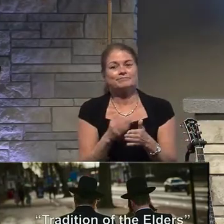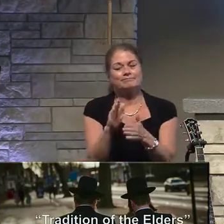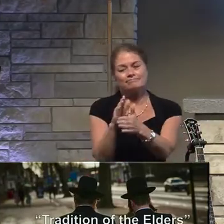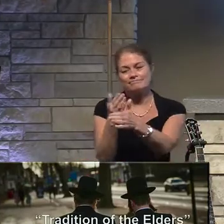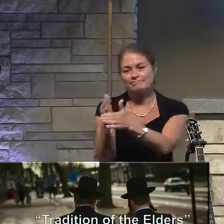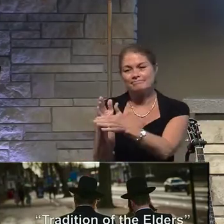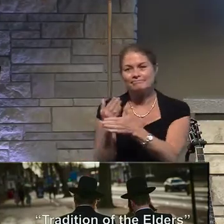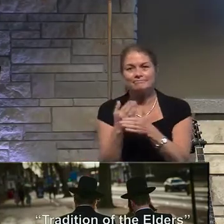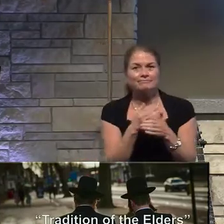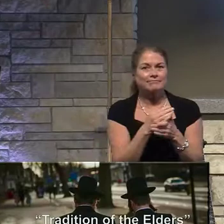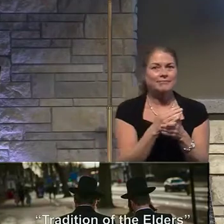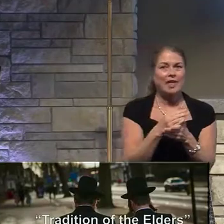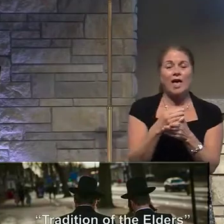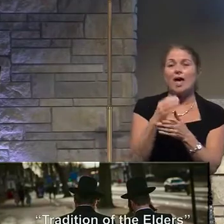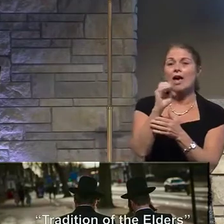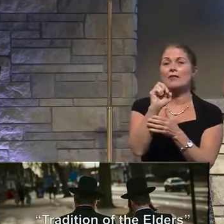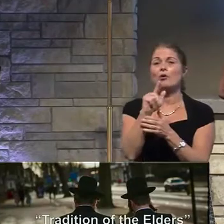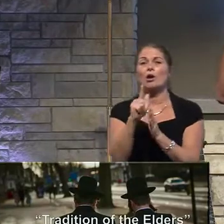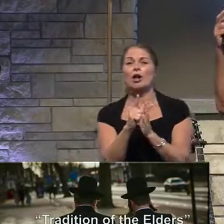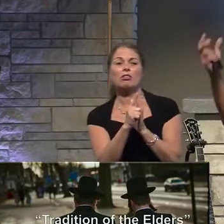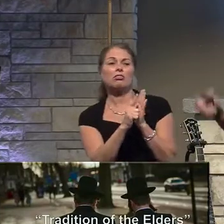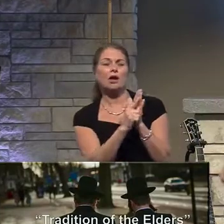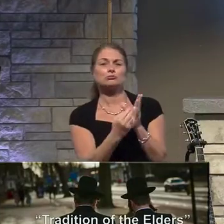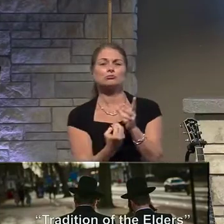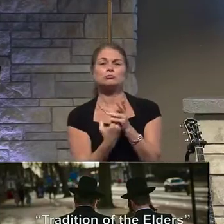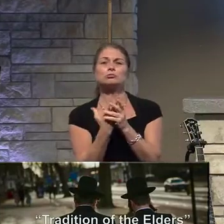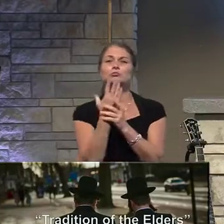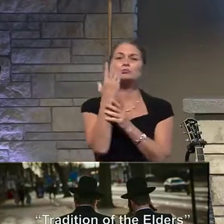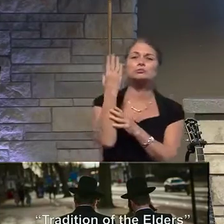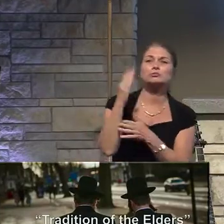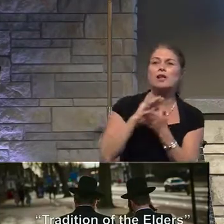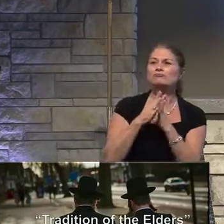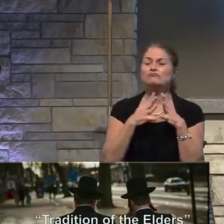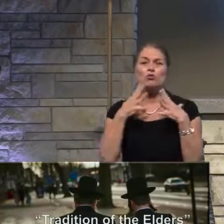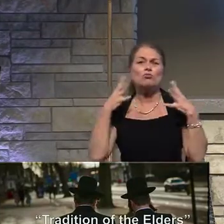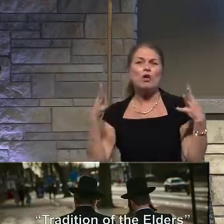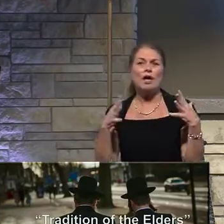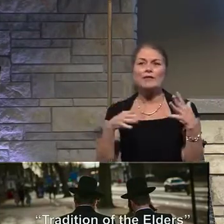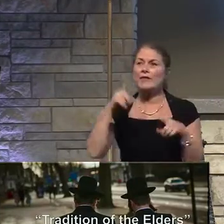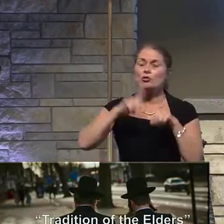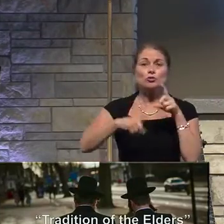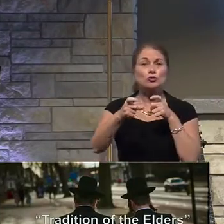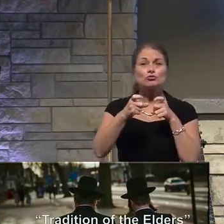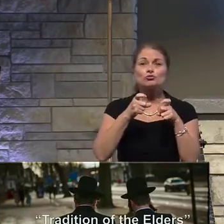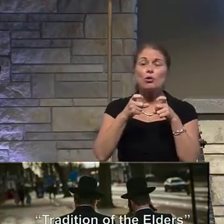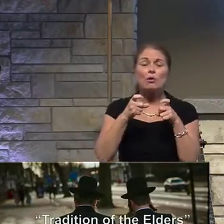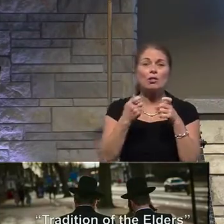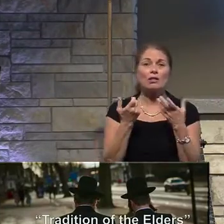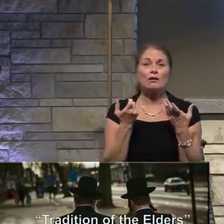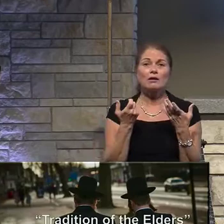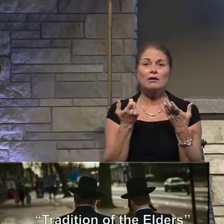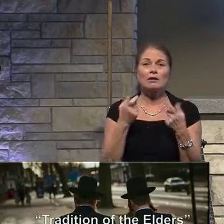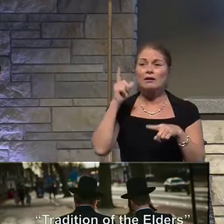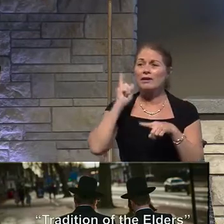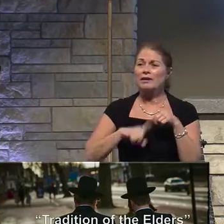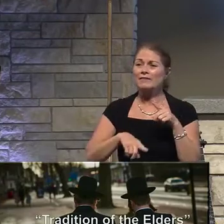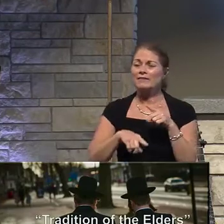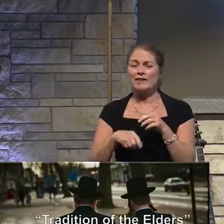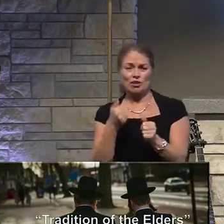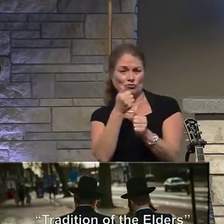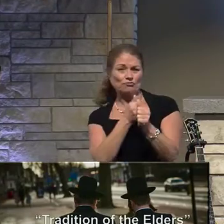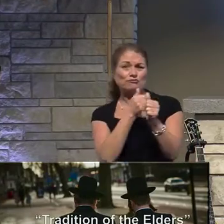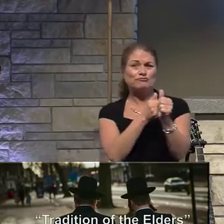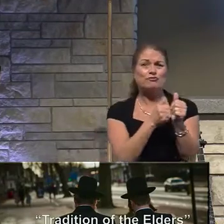law just grew and grew and grew. And it became so large that they couldn't even keep control of it. They couldn't keep track of